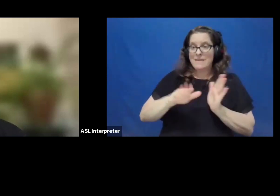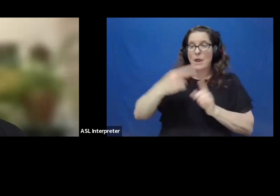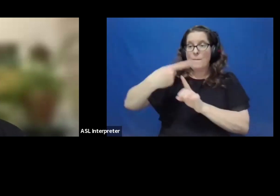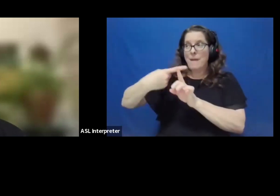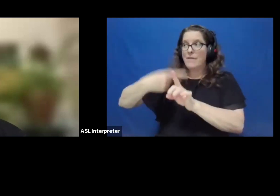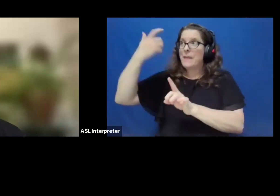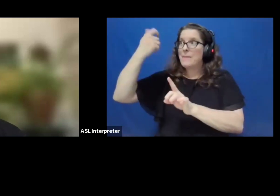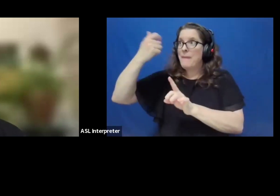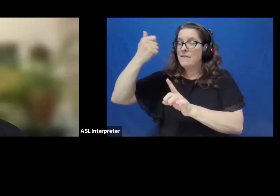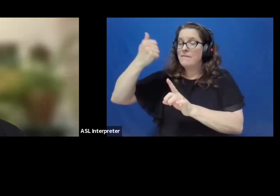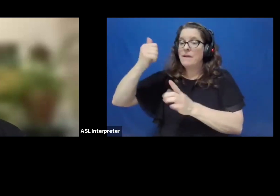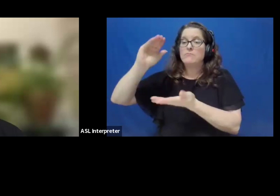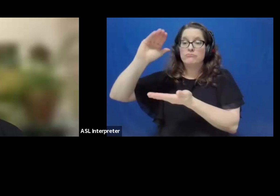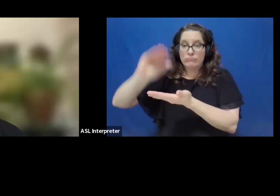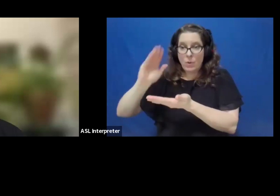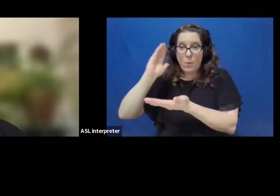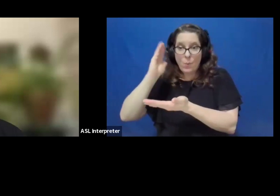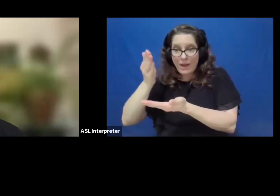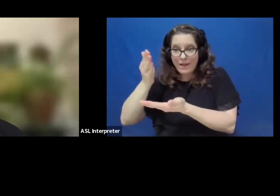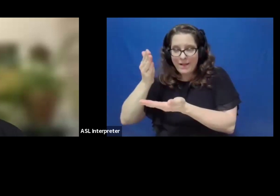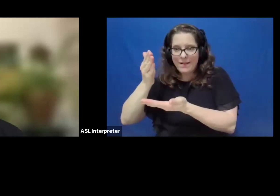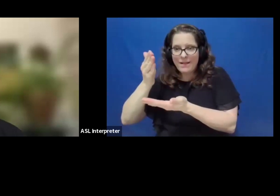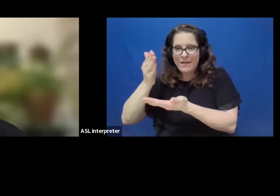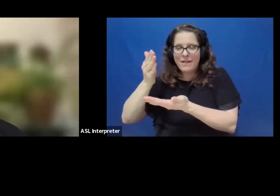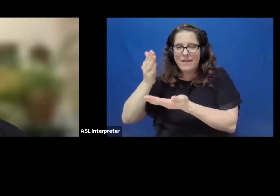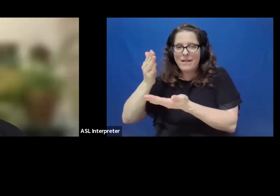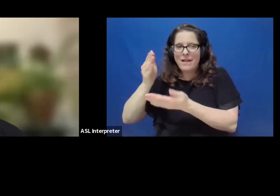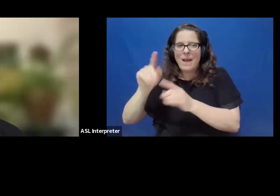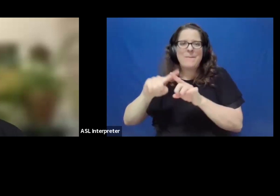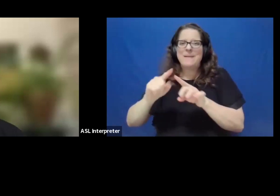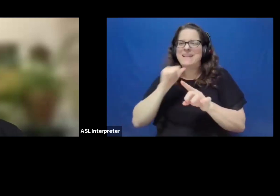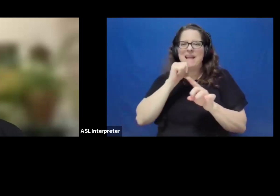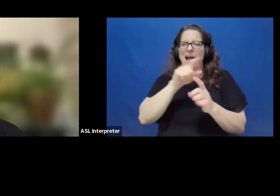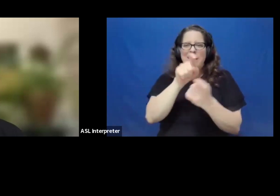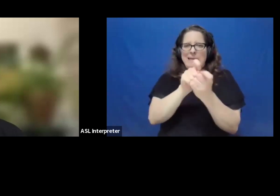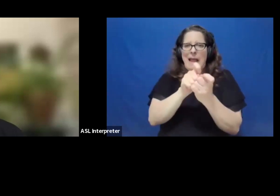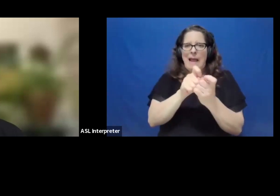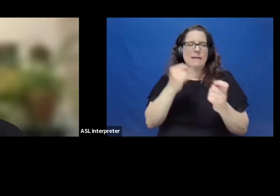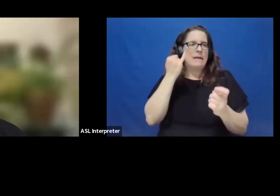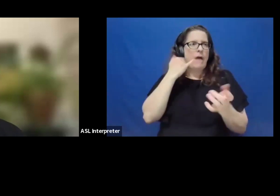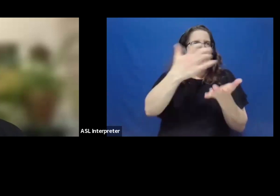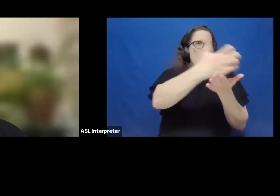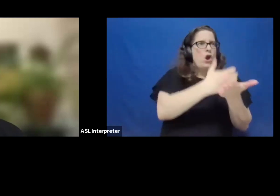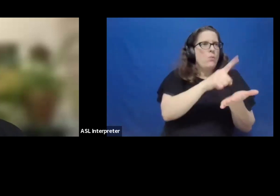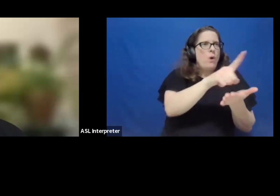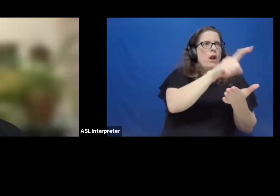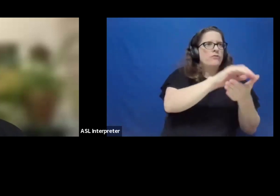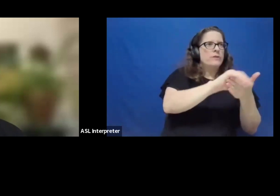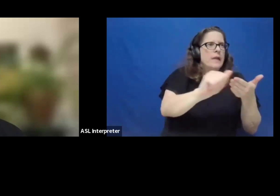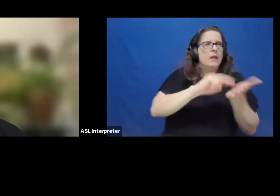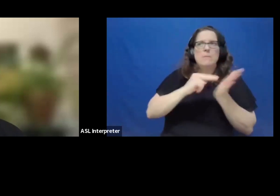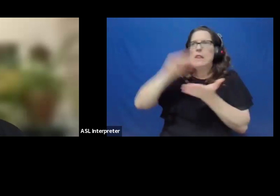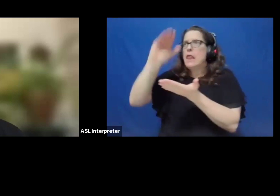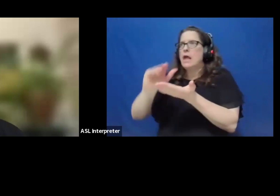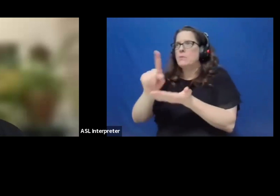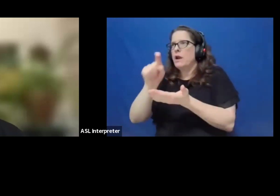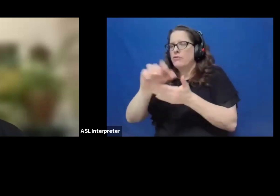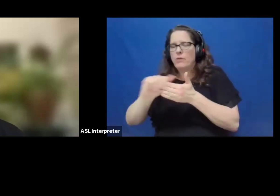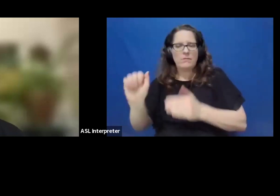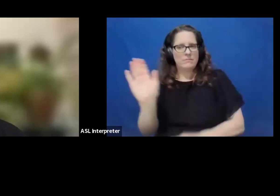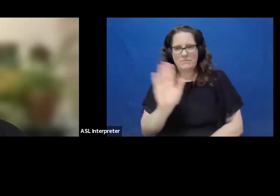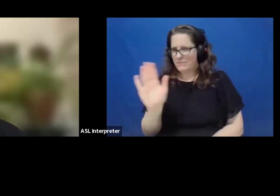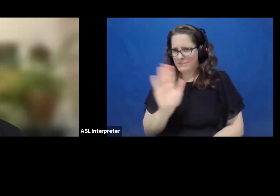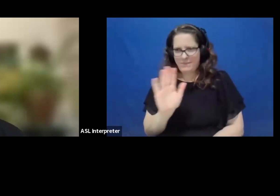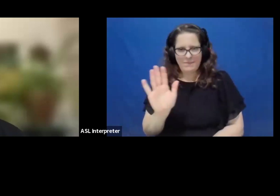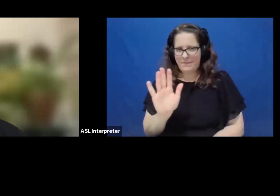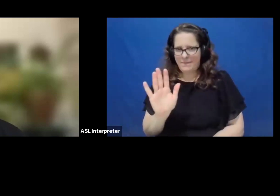will not reduce their SSI dollar for dollar. Their earnings will reduce the